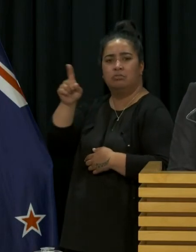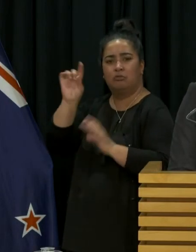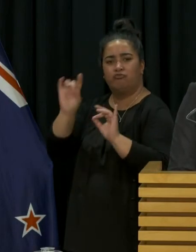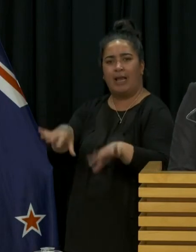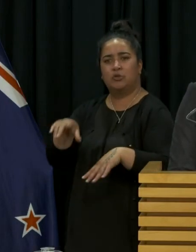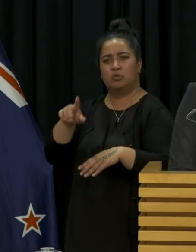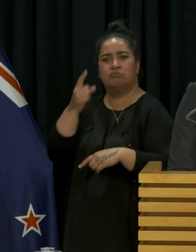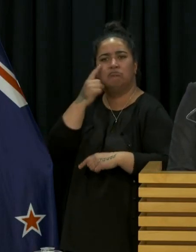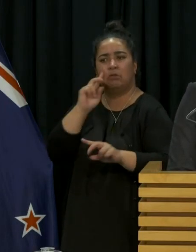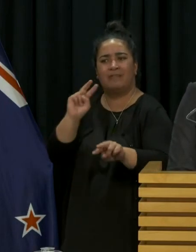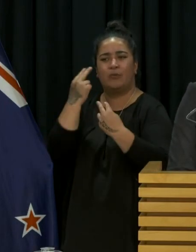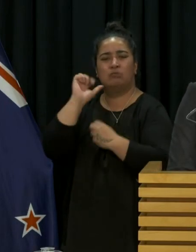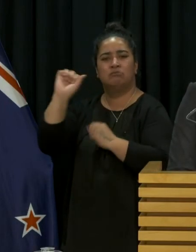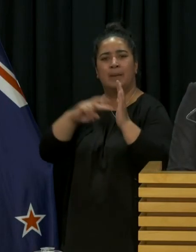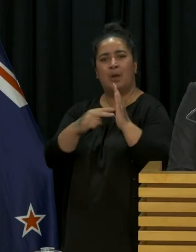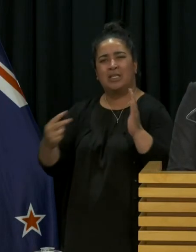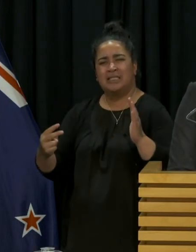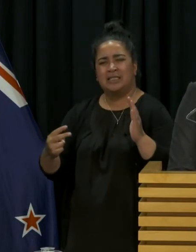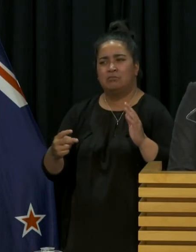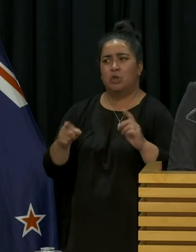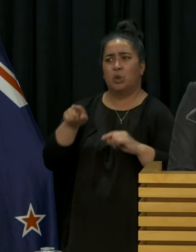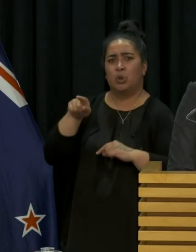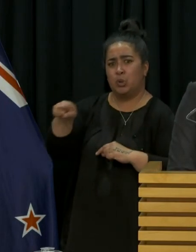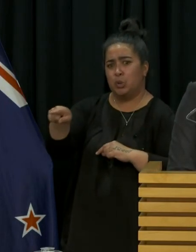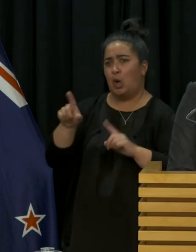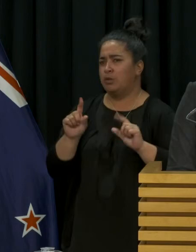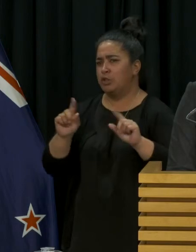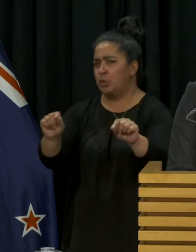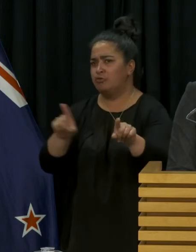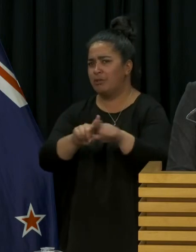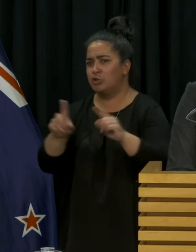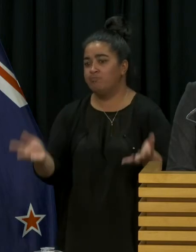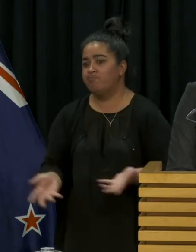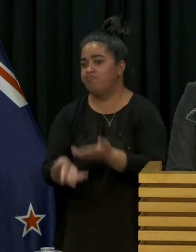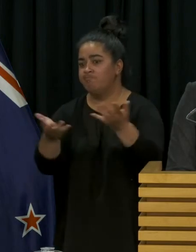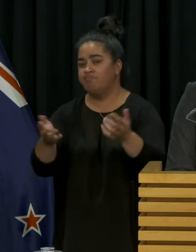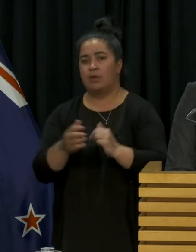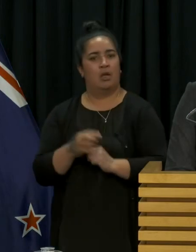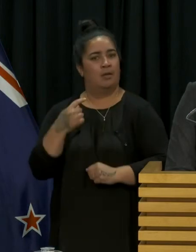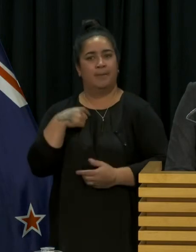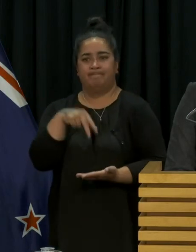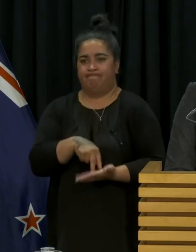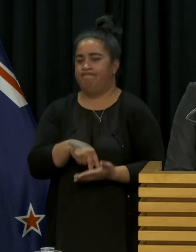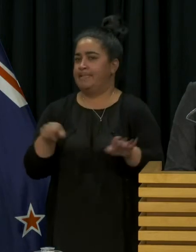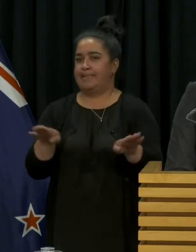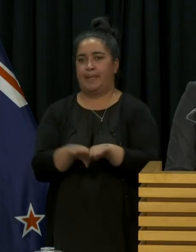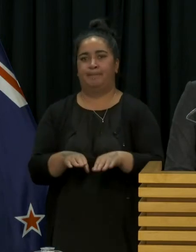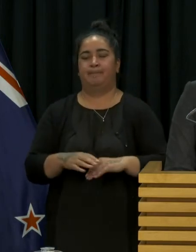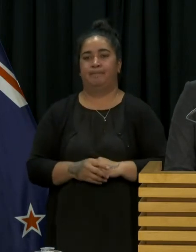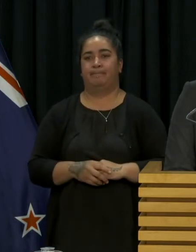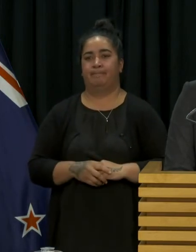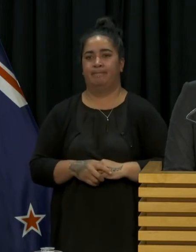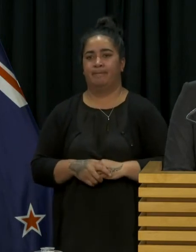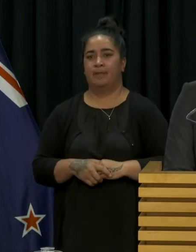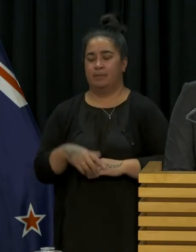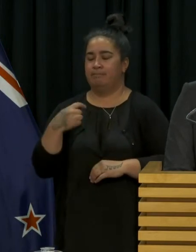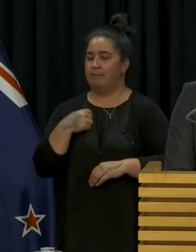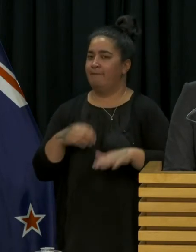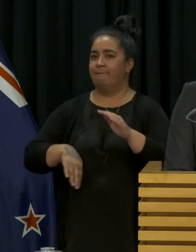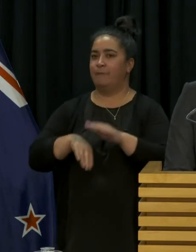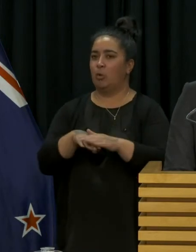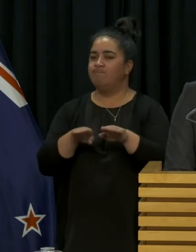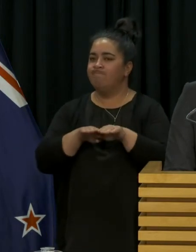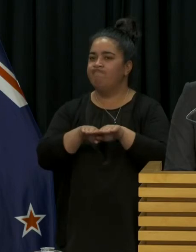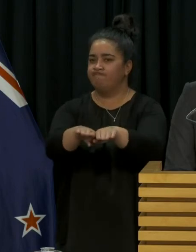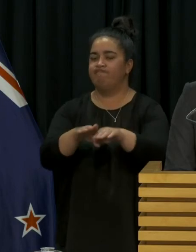Where are you in still trying to get movement on that? Our position has not changed. You know, we have been utterly consistent on this.